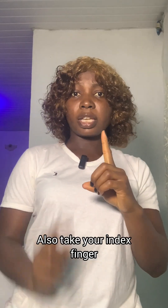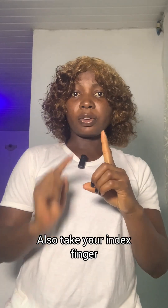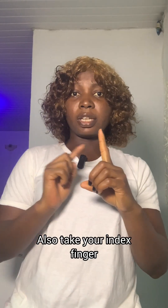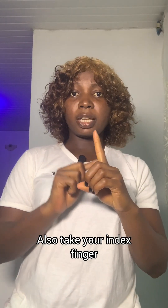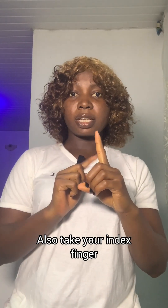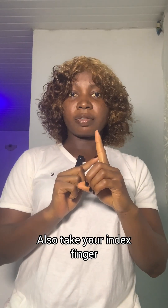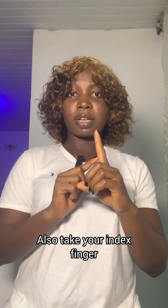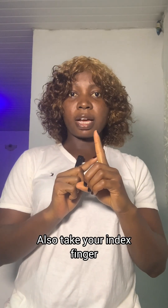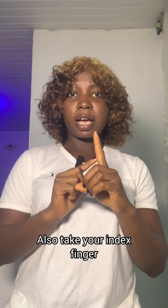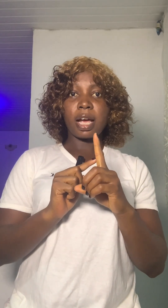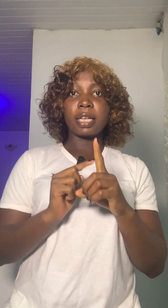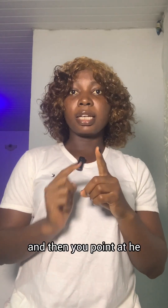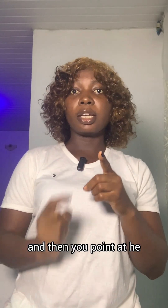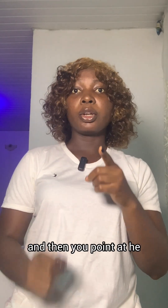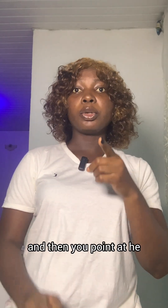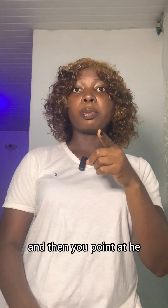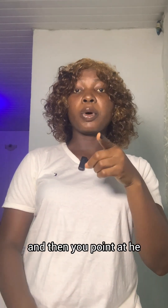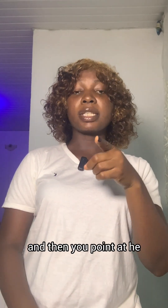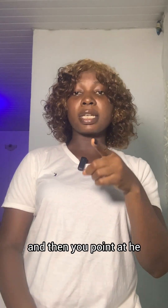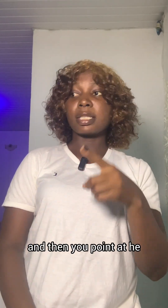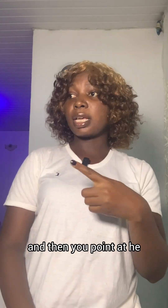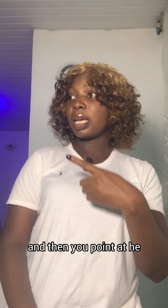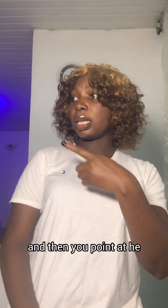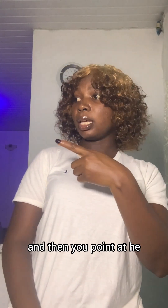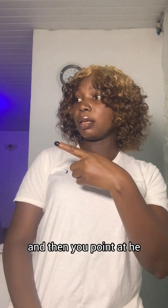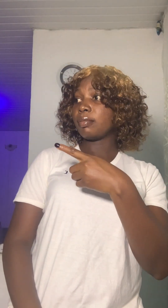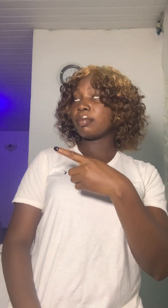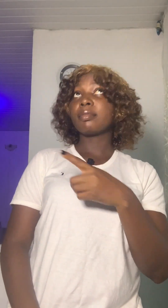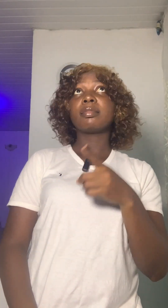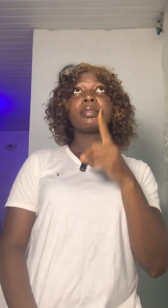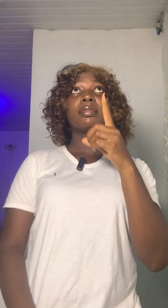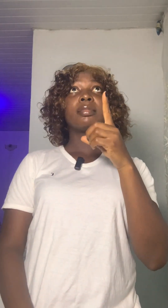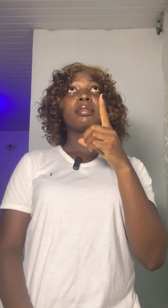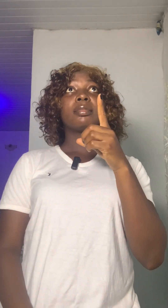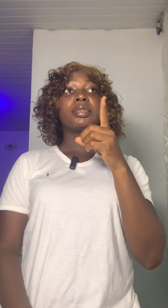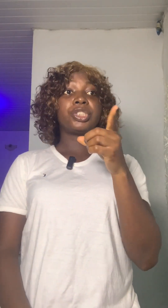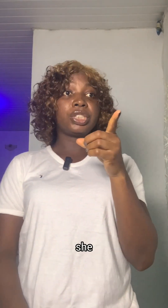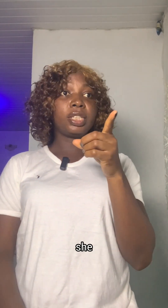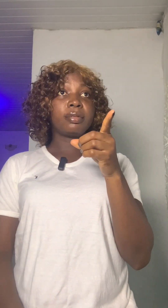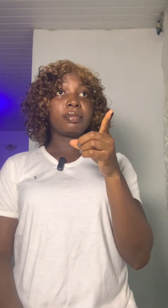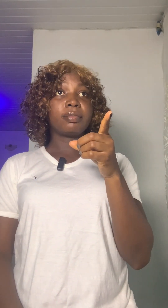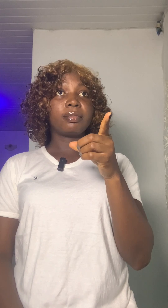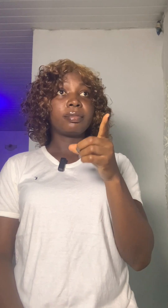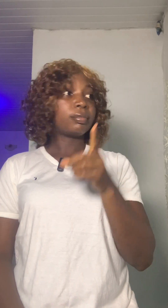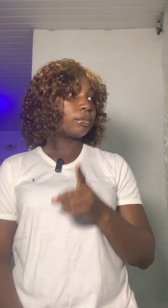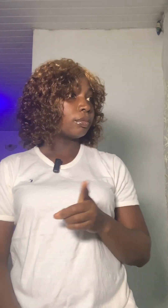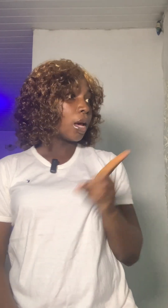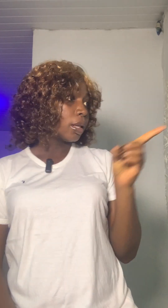your index finger and then you point at he, she,